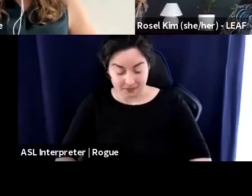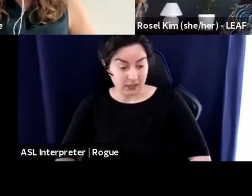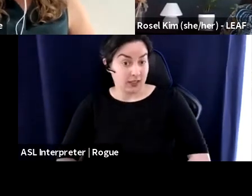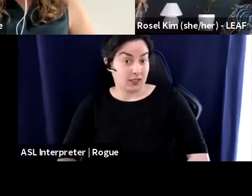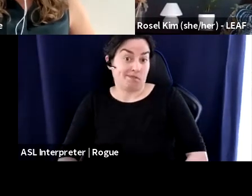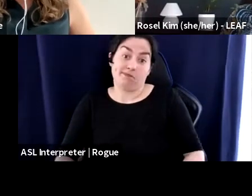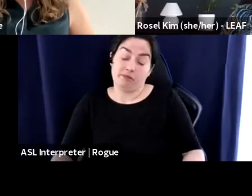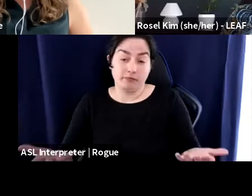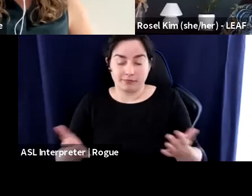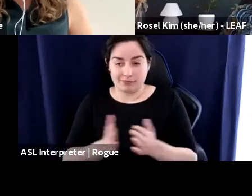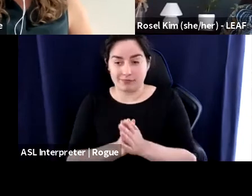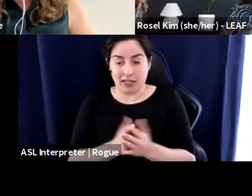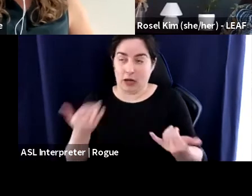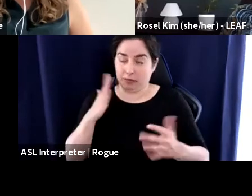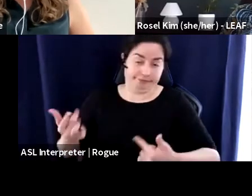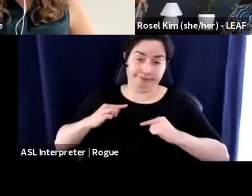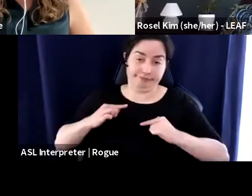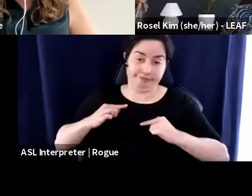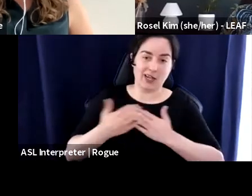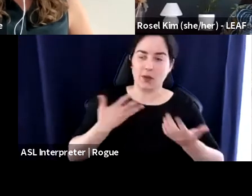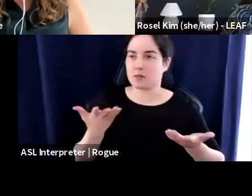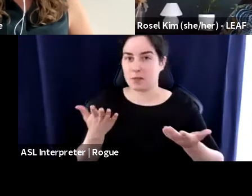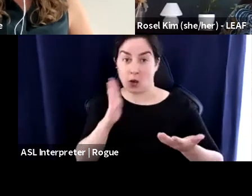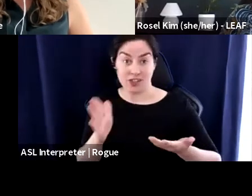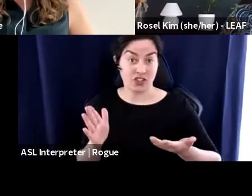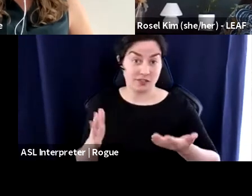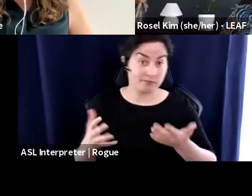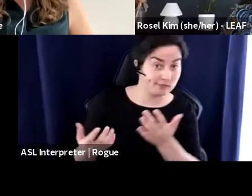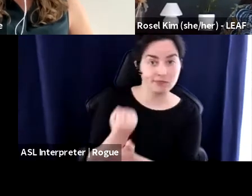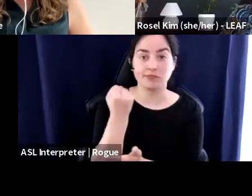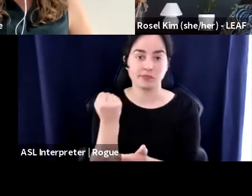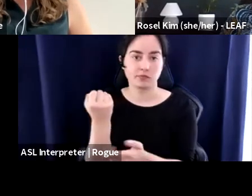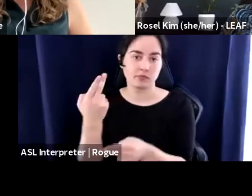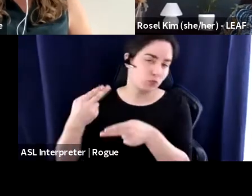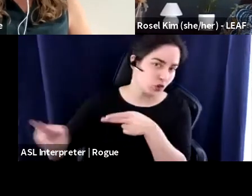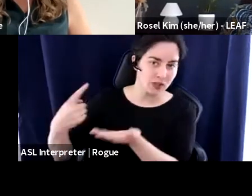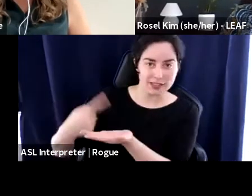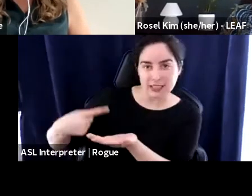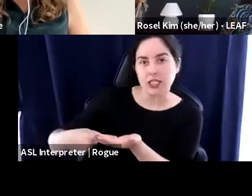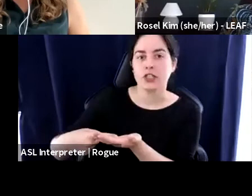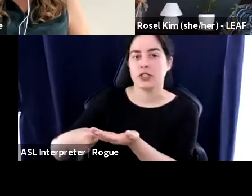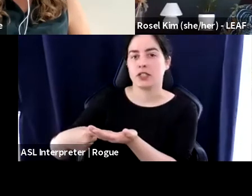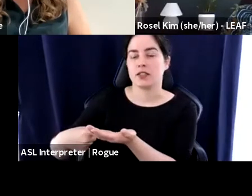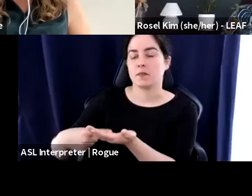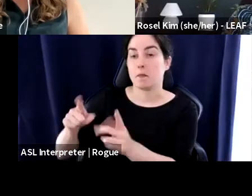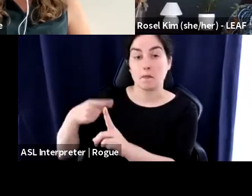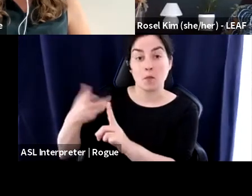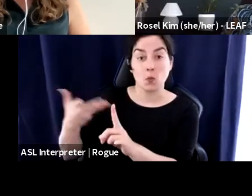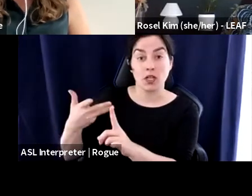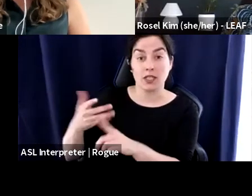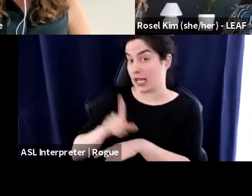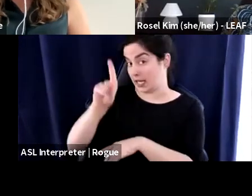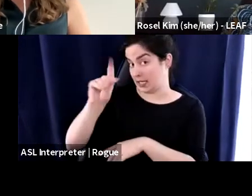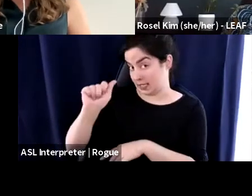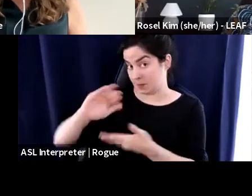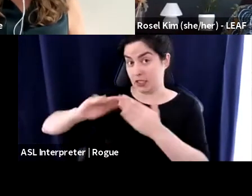I mean, maybe I'll take this opportunity to just talk very, very quickly about some of the work that we're doing with disability communities,